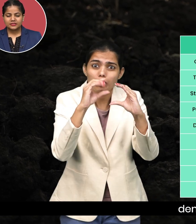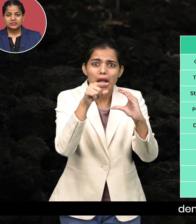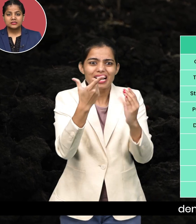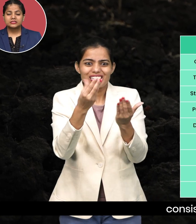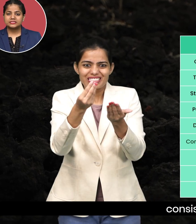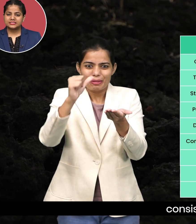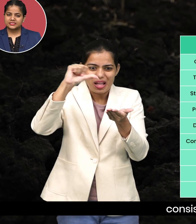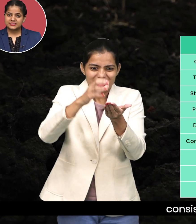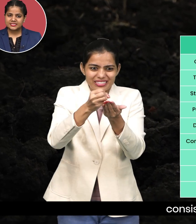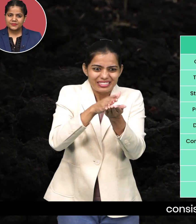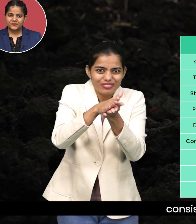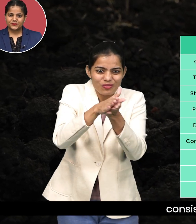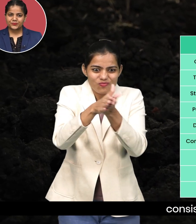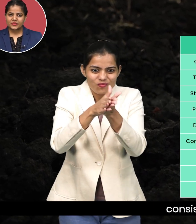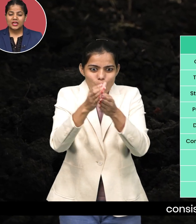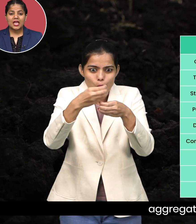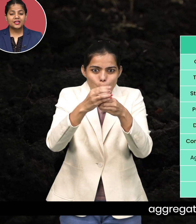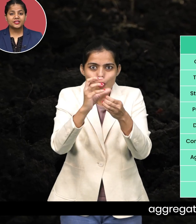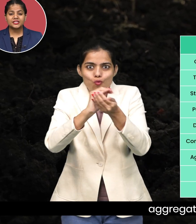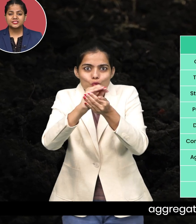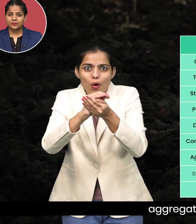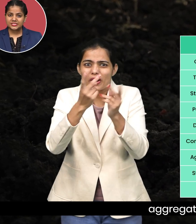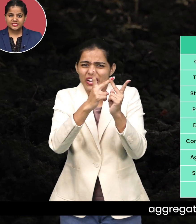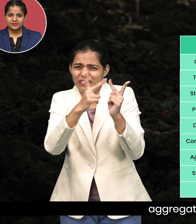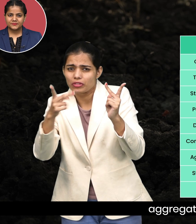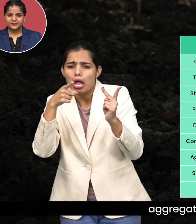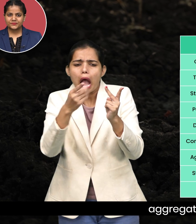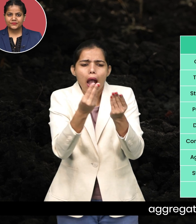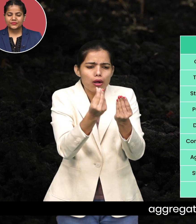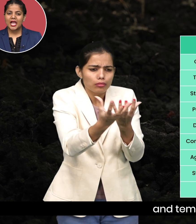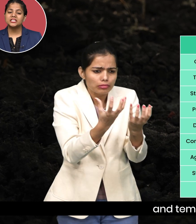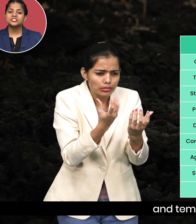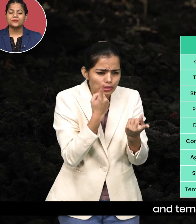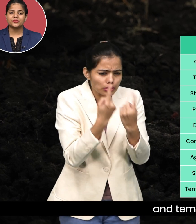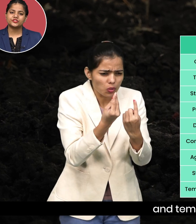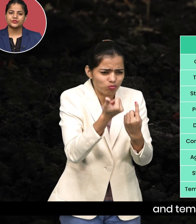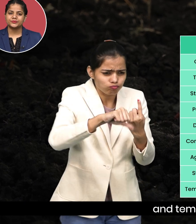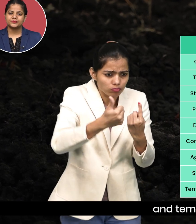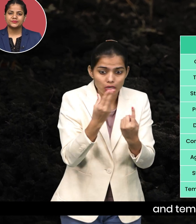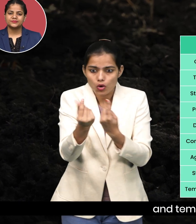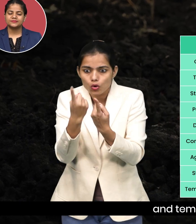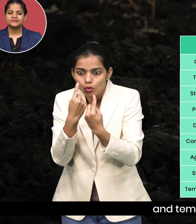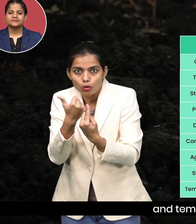density, consistency, aggregate stability, and temperature.